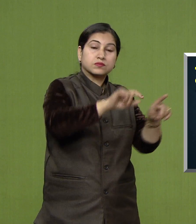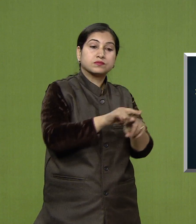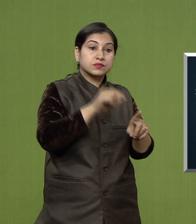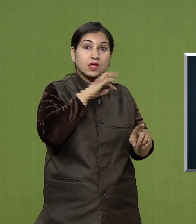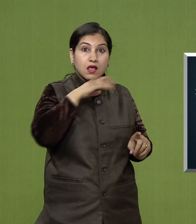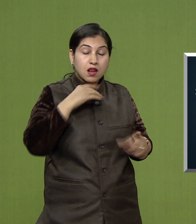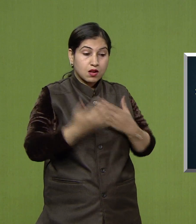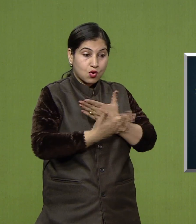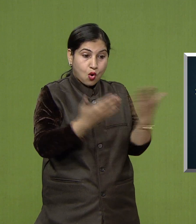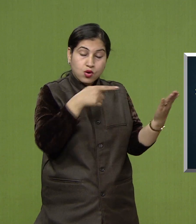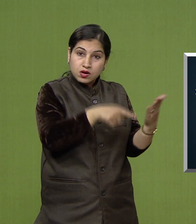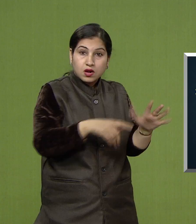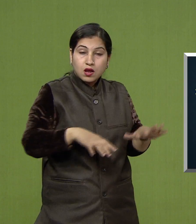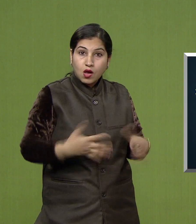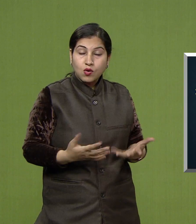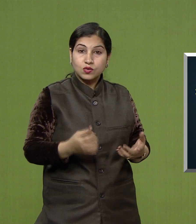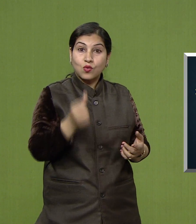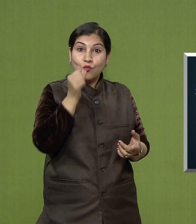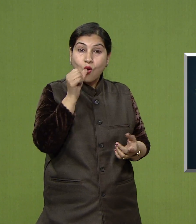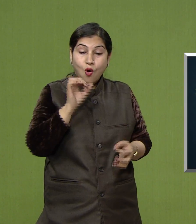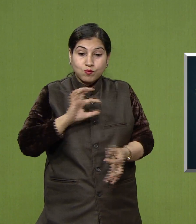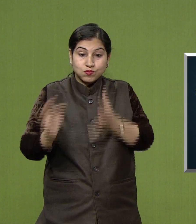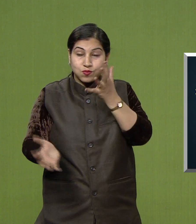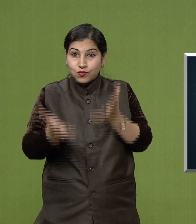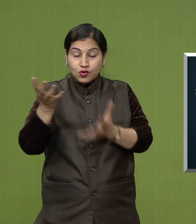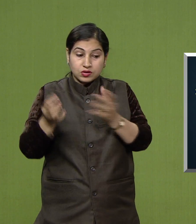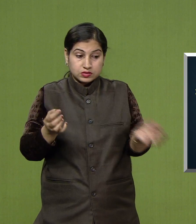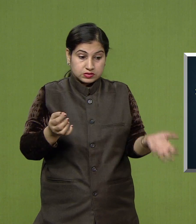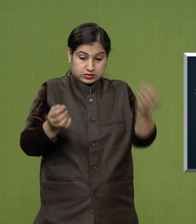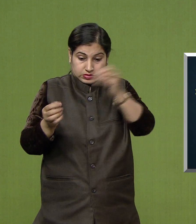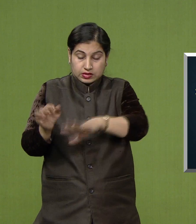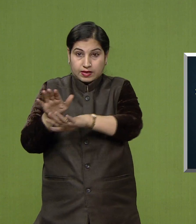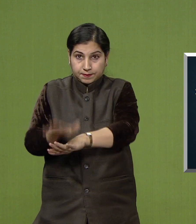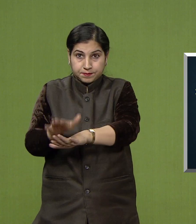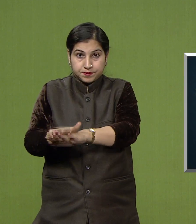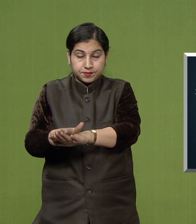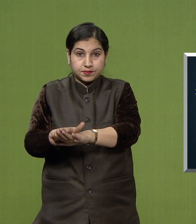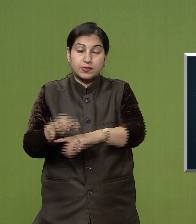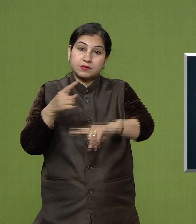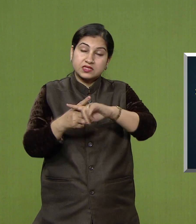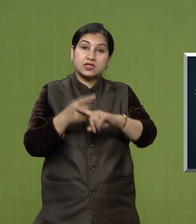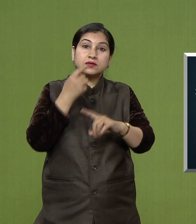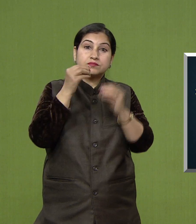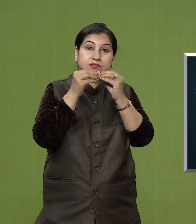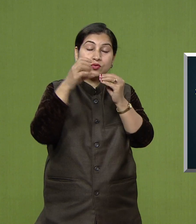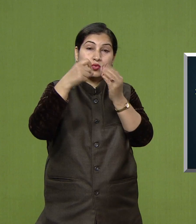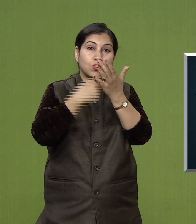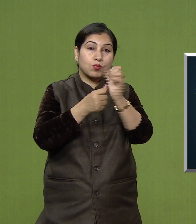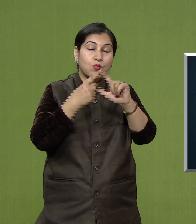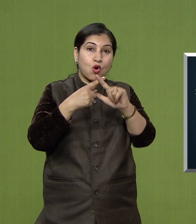For colored cotton cloths, you must soak in the warm water and add borax, that is 2 cups